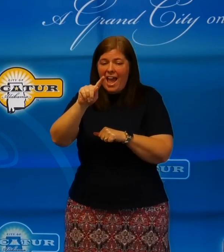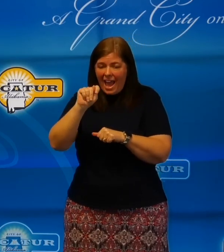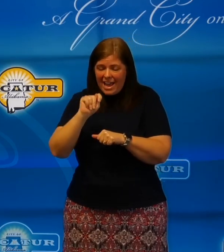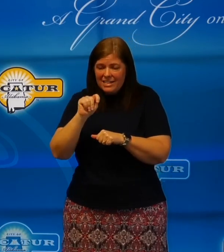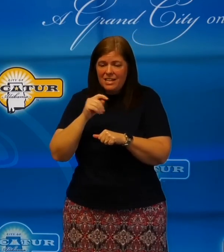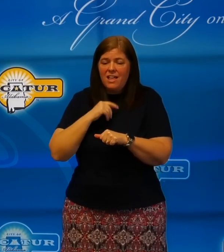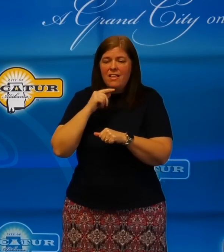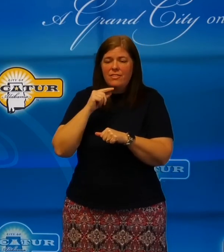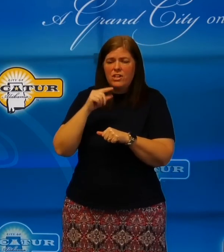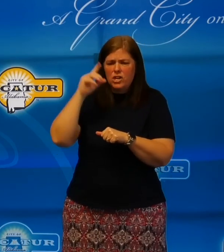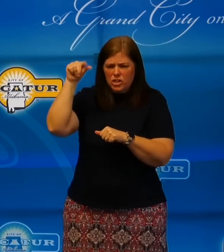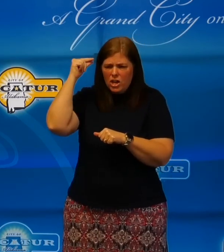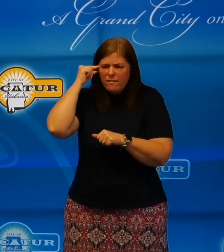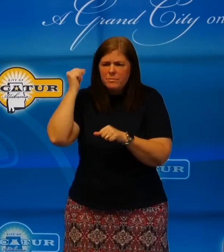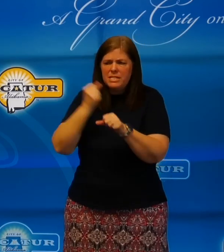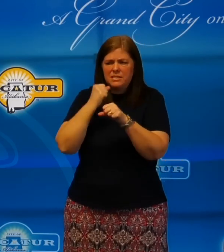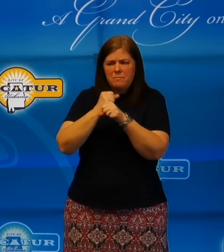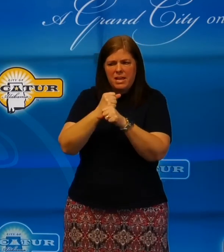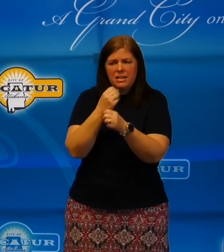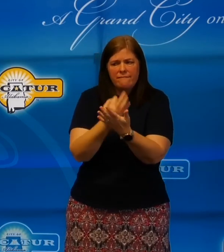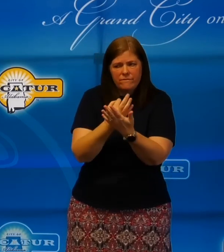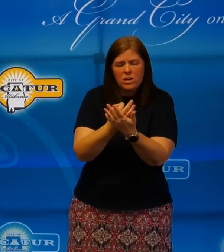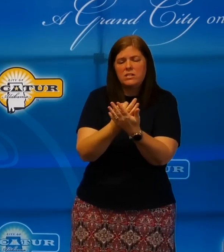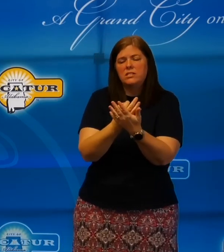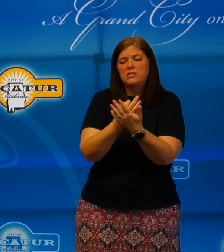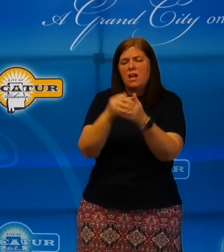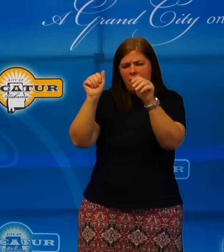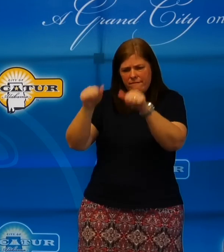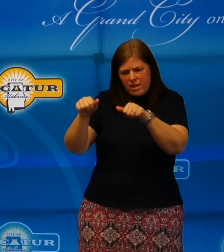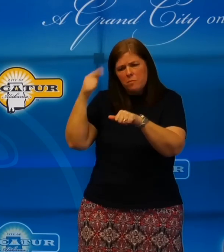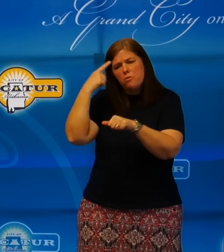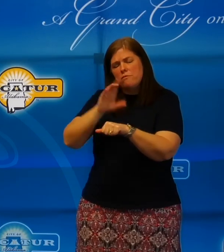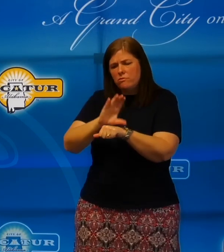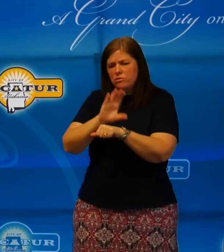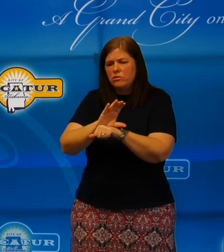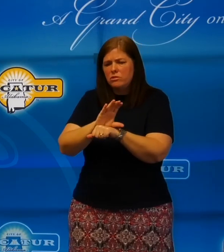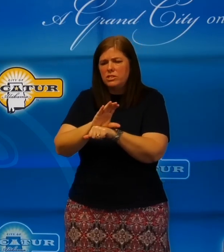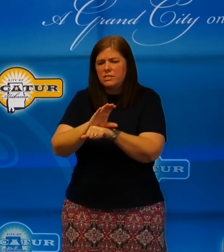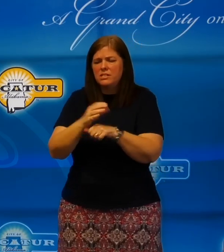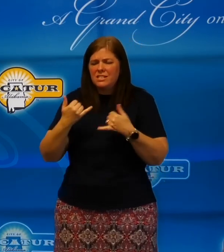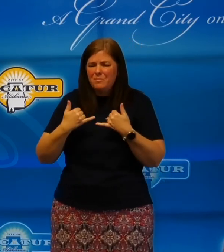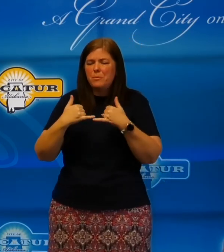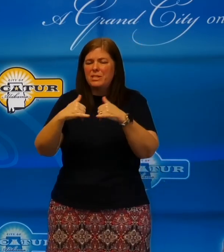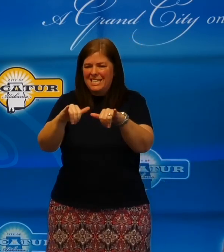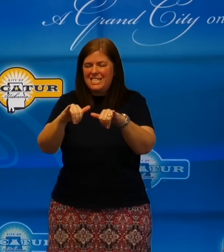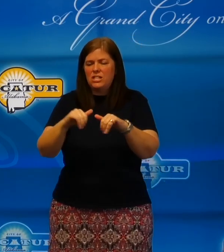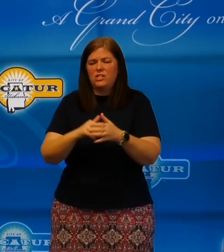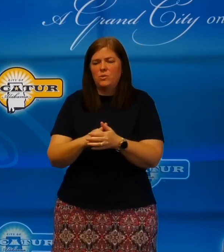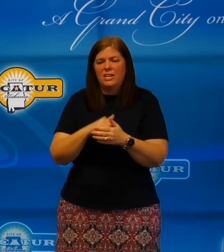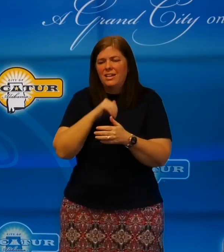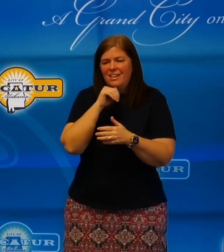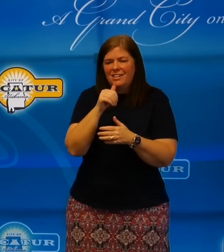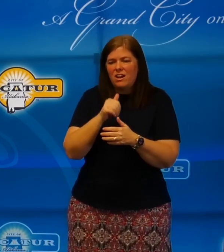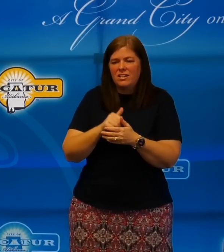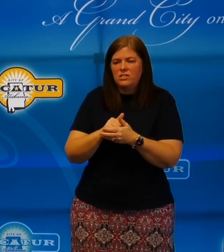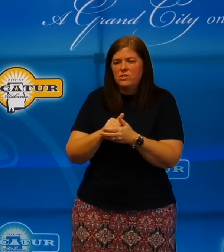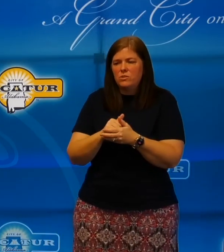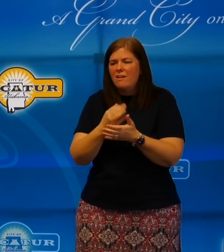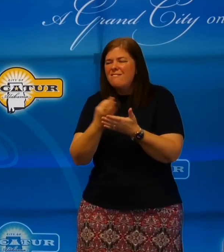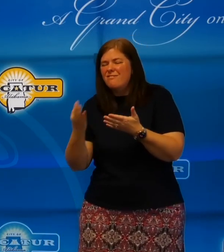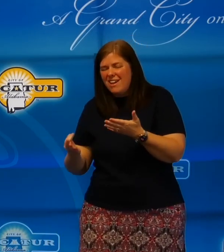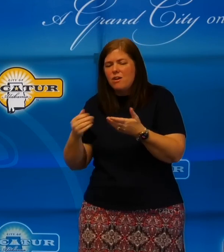is making funds available for churches to keep up and not falter during this time frame.